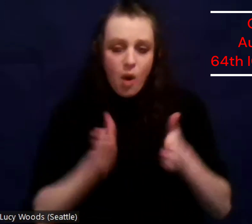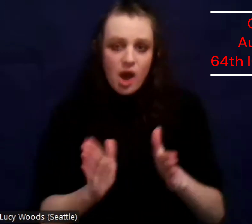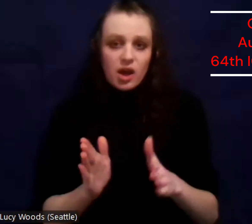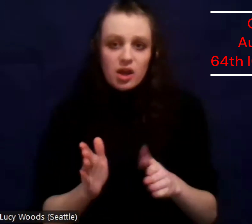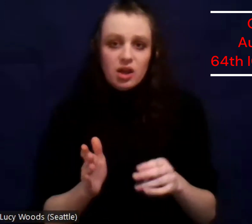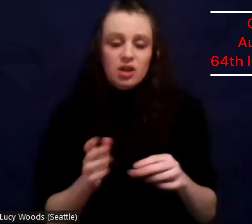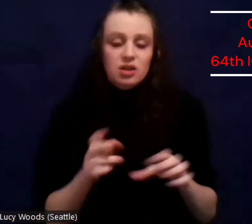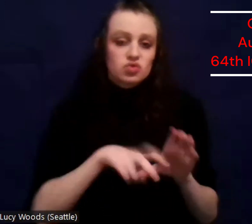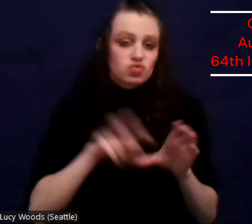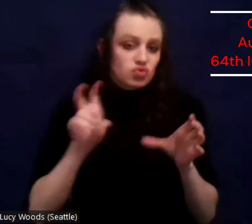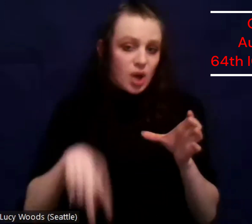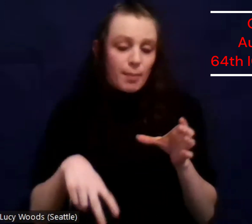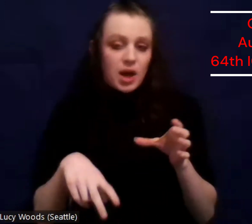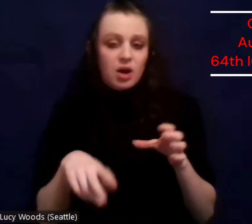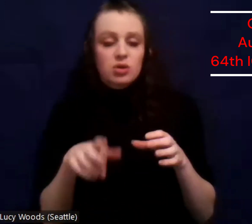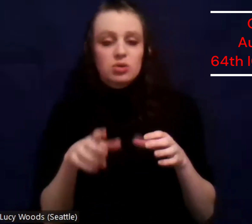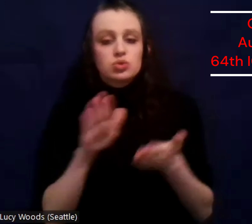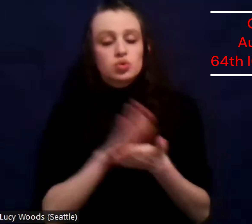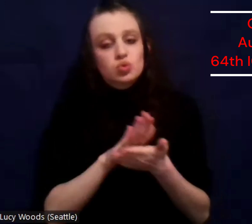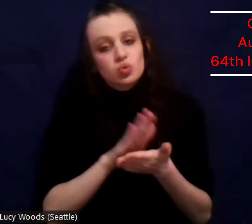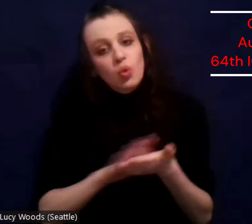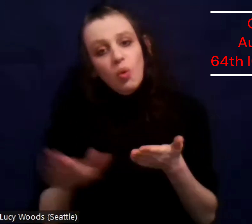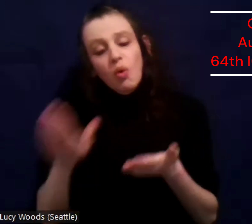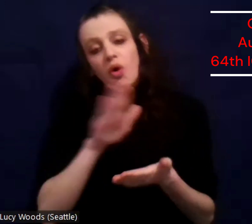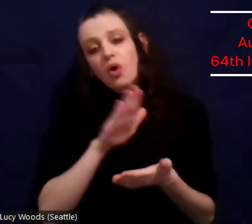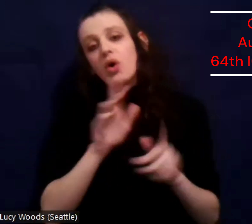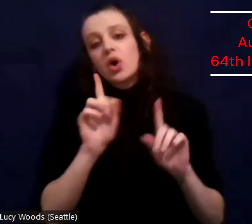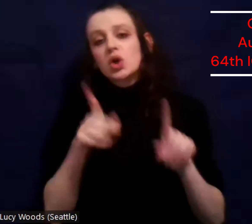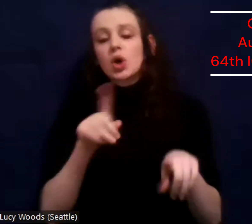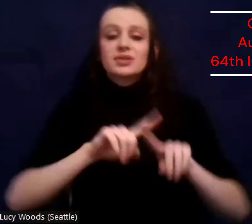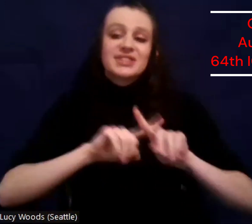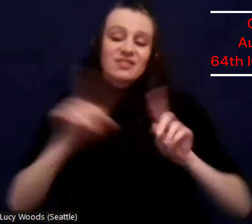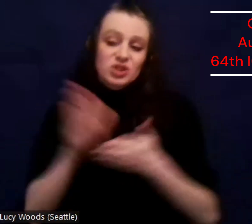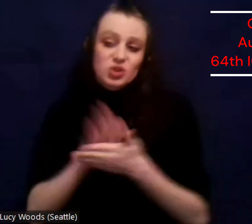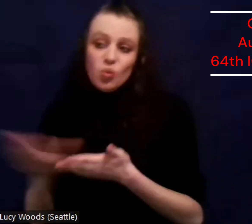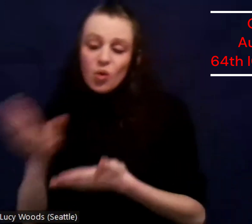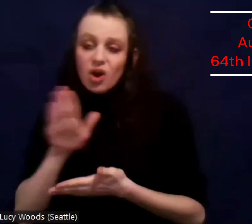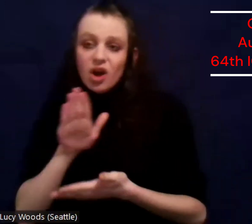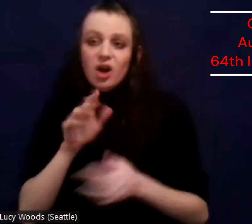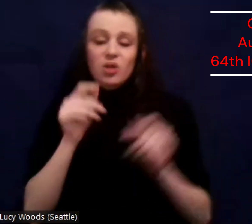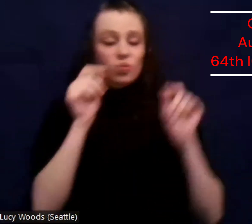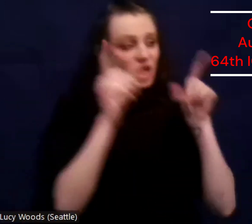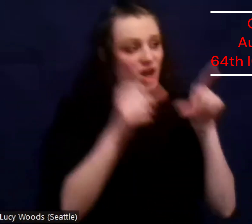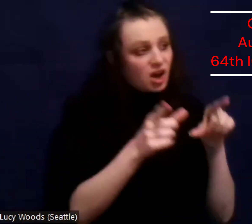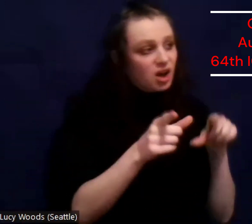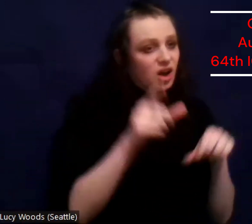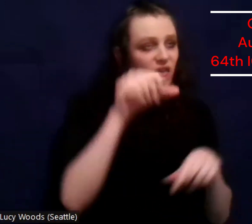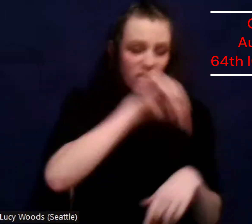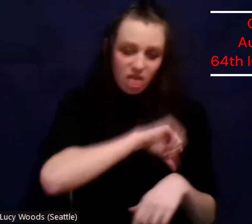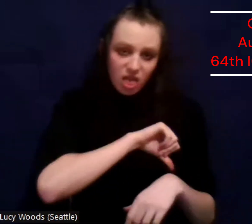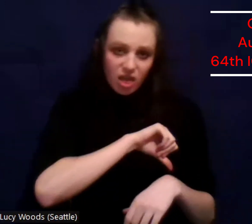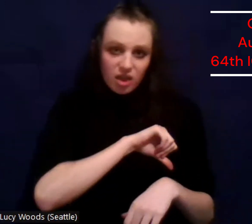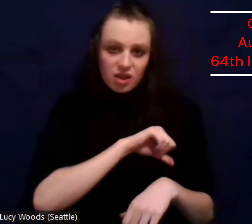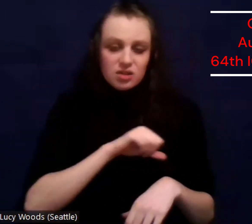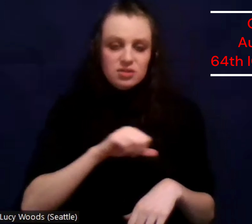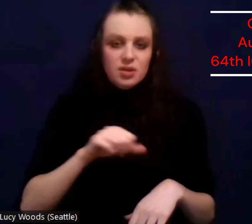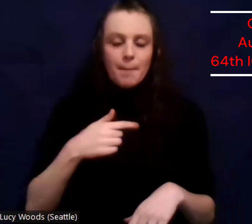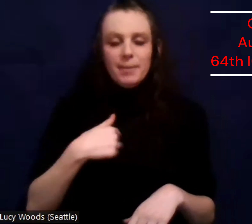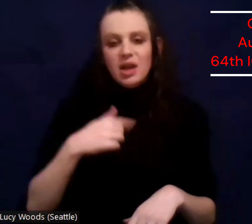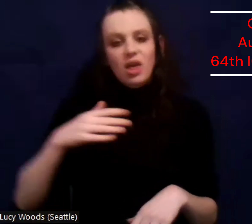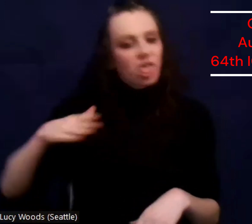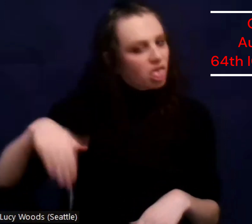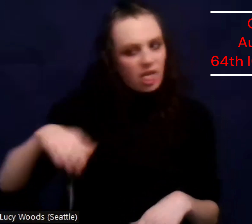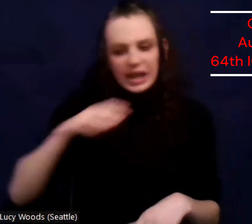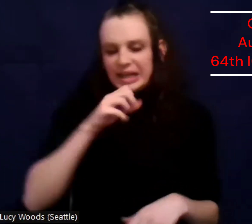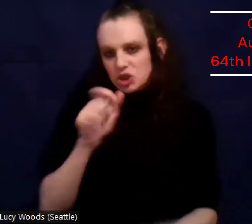dropping out of school, going to a different school, waking up, getting drunk. I wasn't 20 years old. I wasn't 21 yet, so I